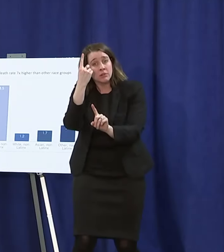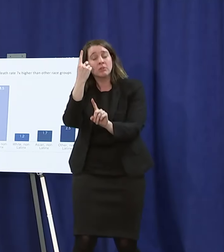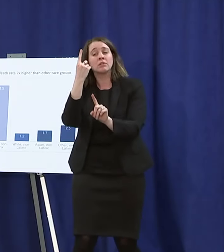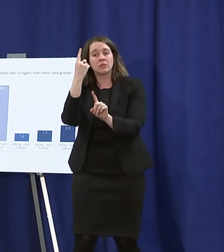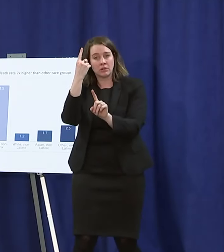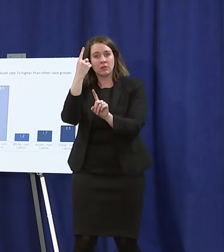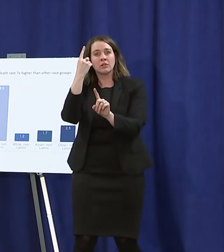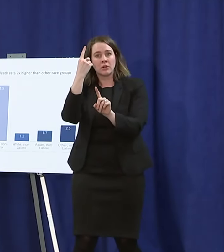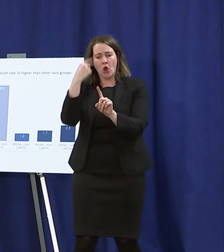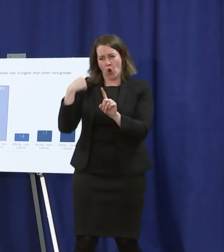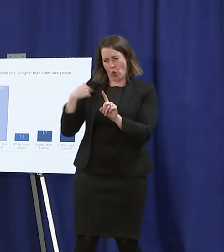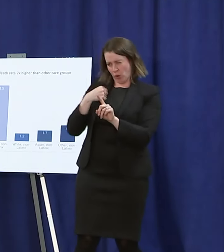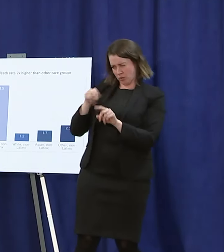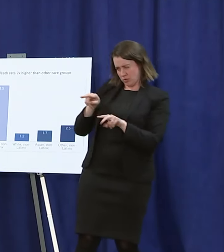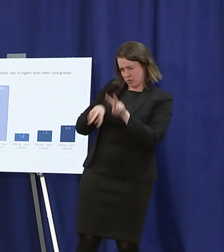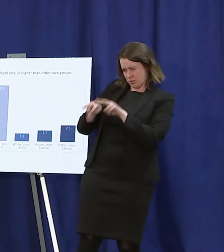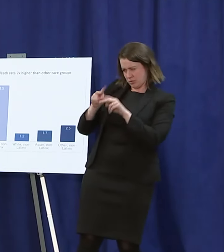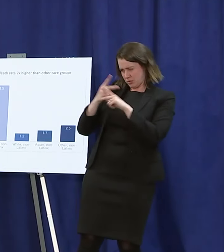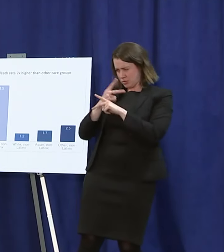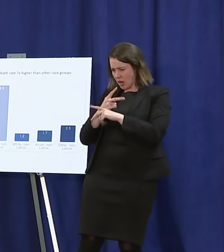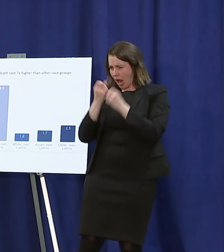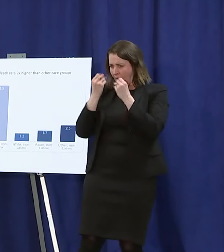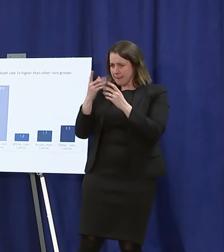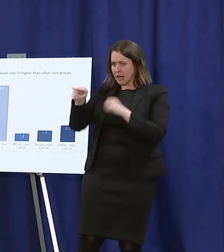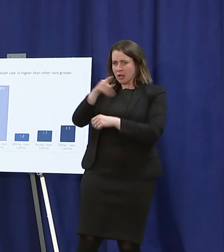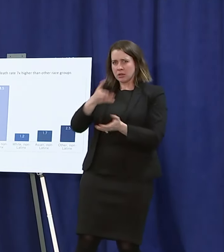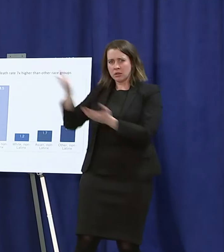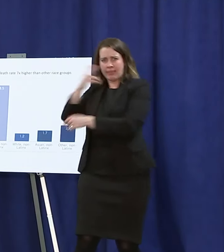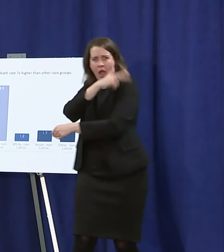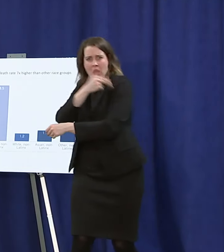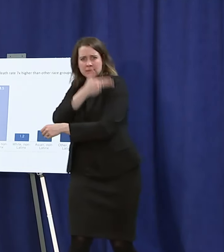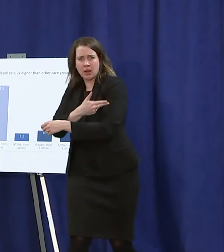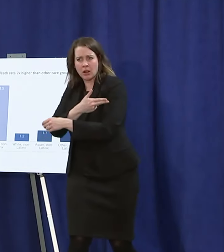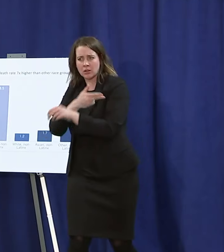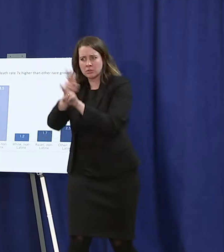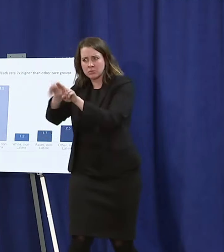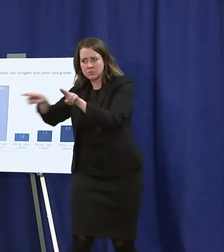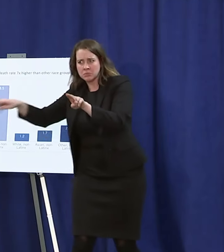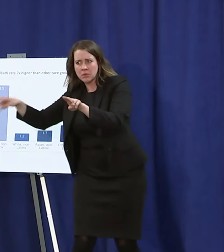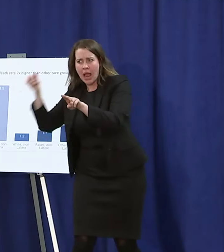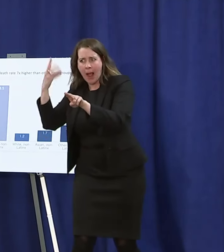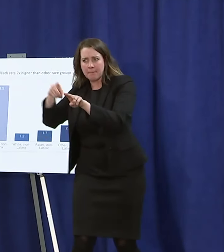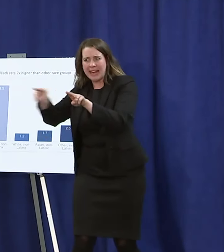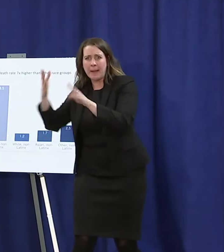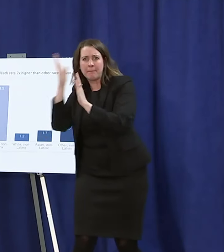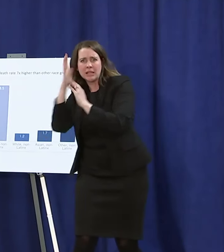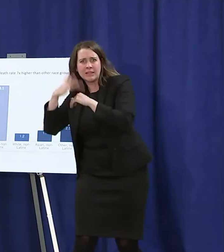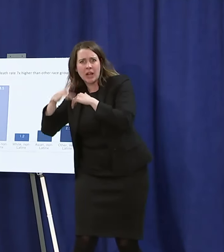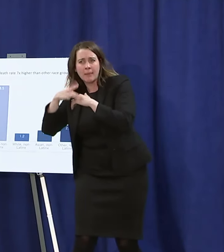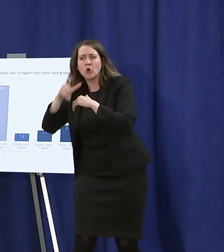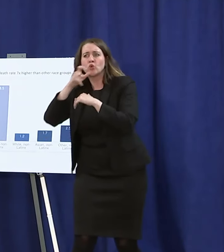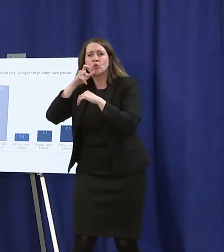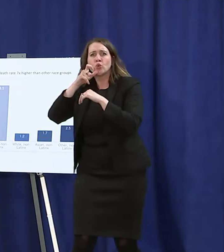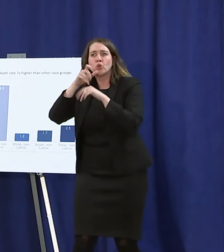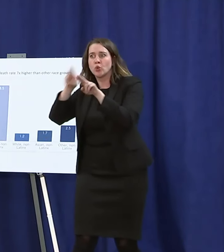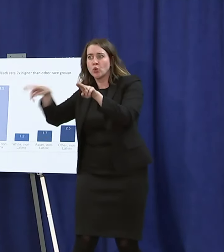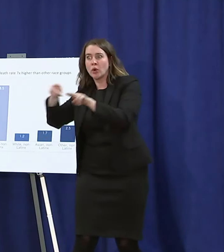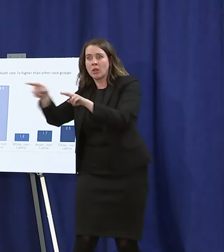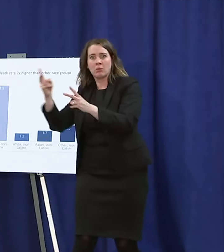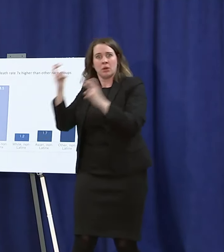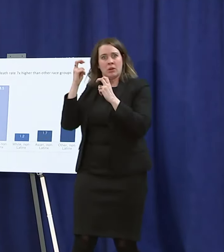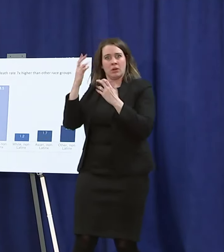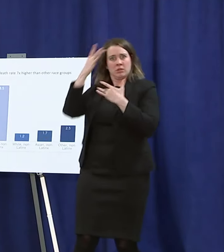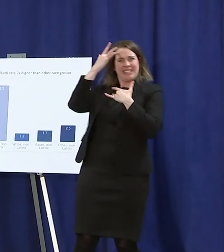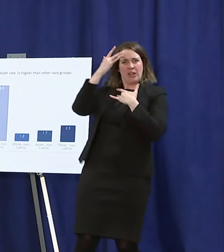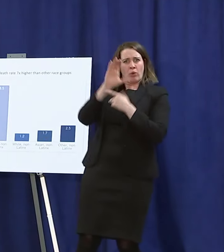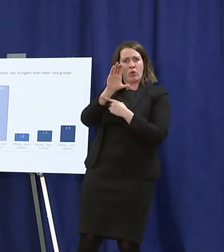the number of ICU beds occupied, the percentage of those beds occupied by COVID